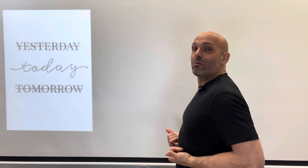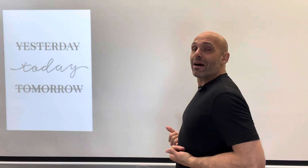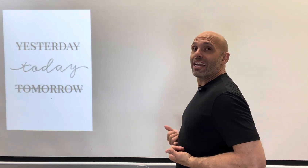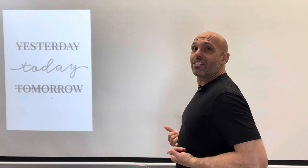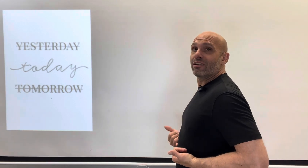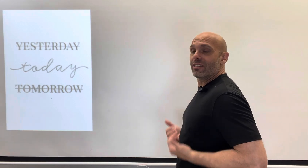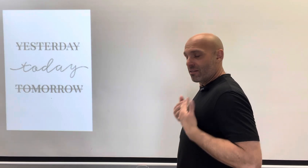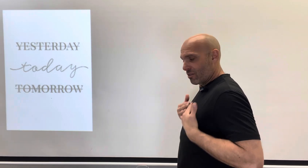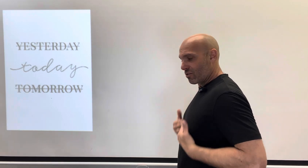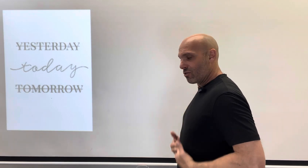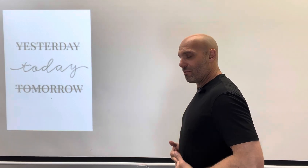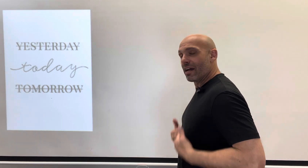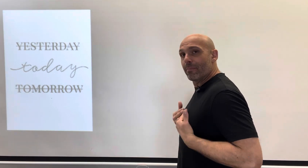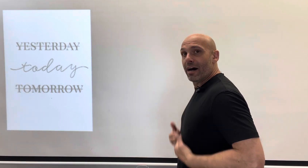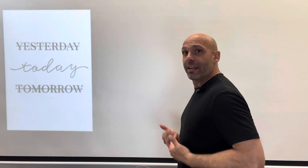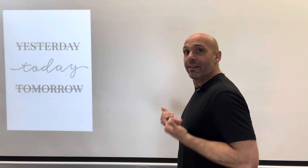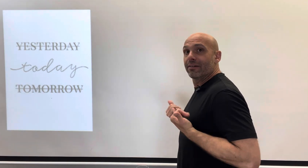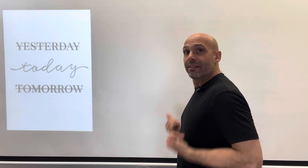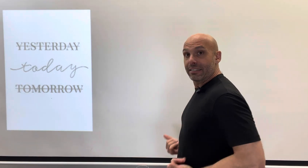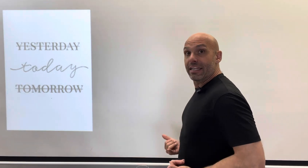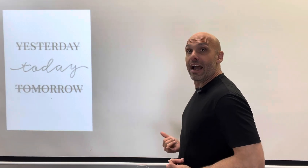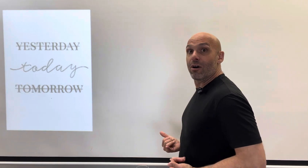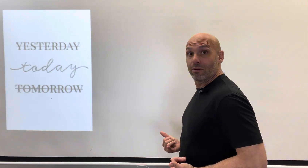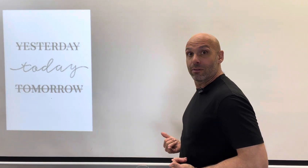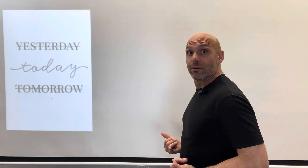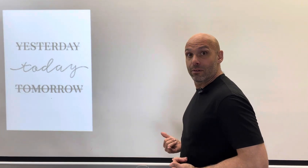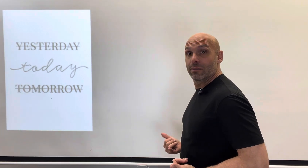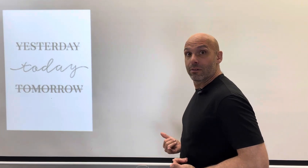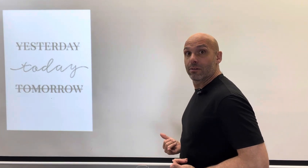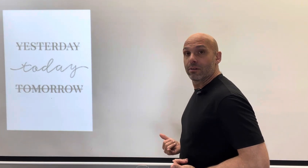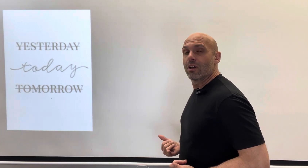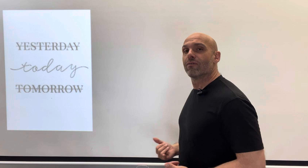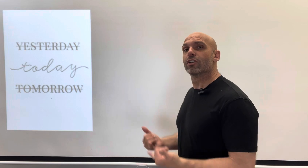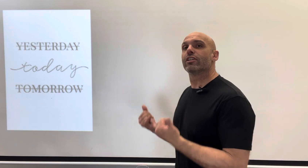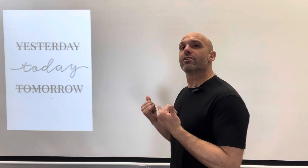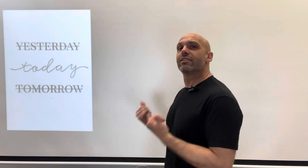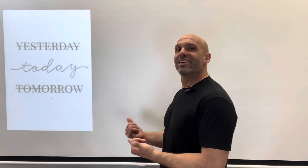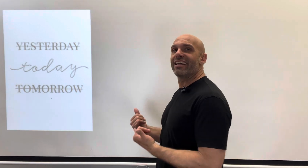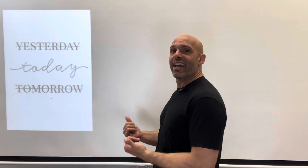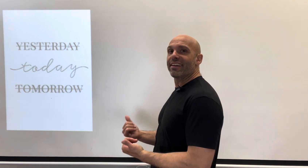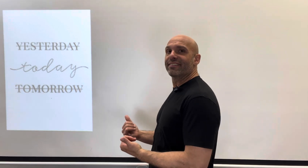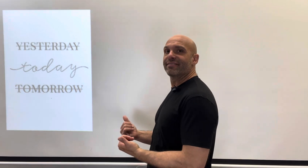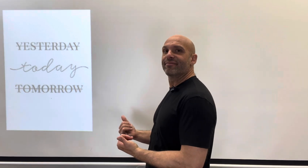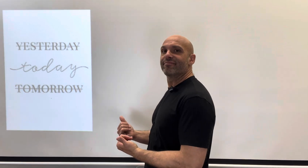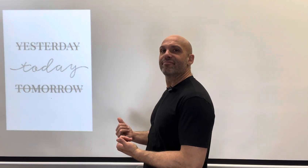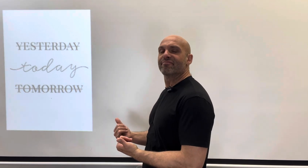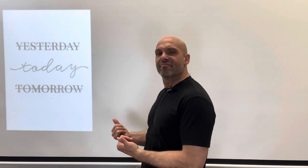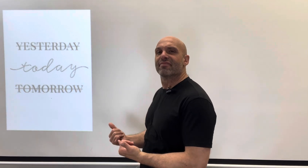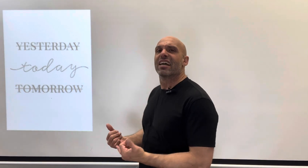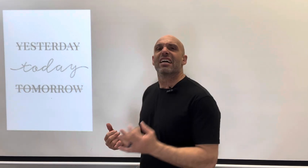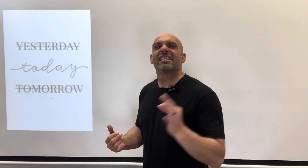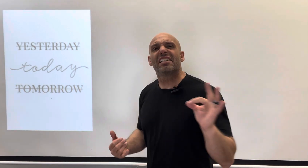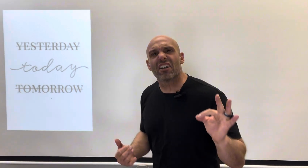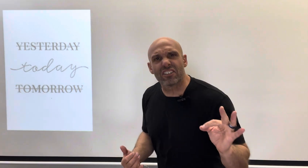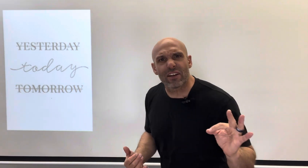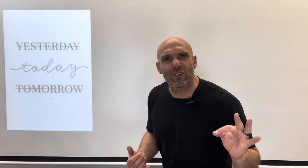my body. Now. Versus today. Subtle